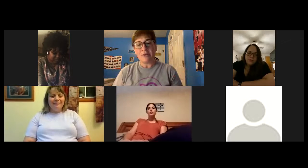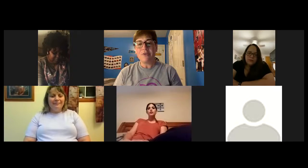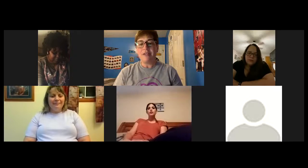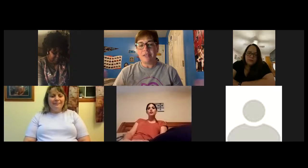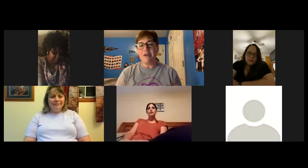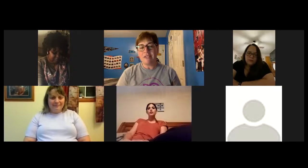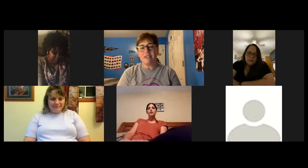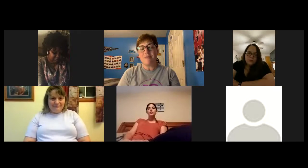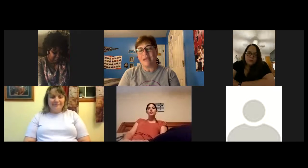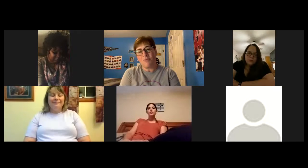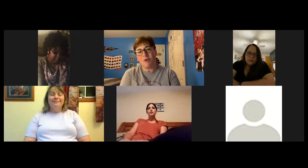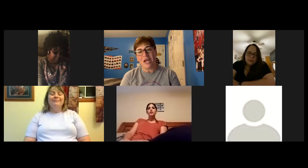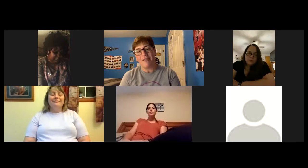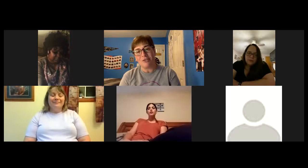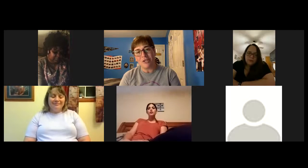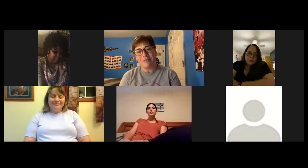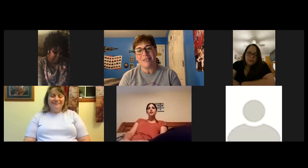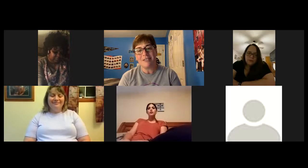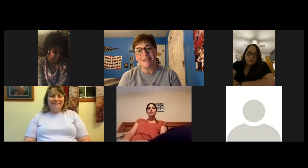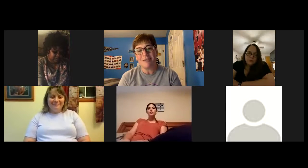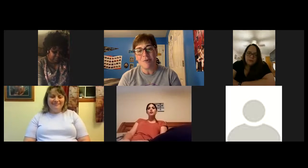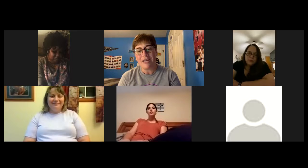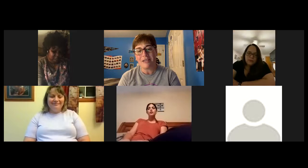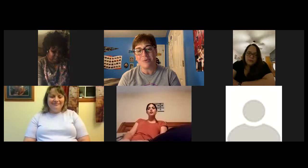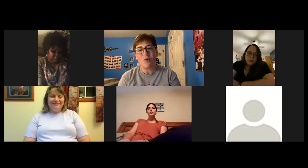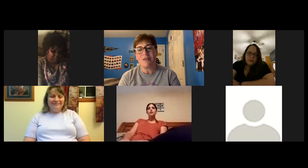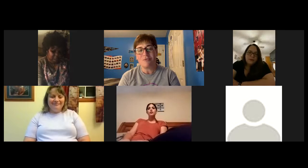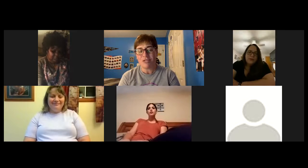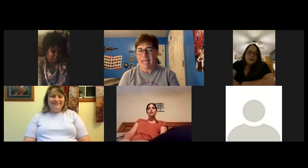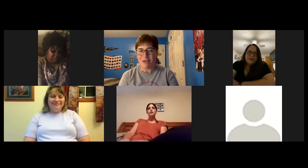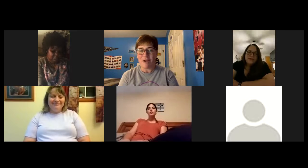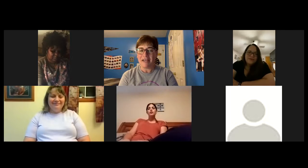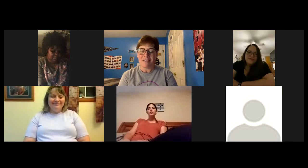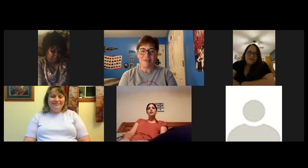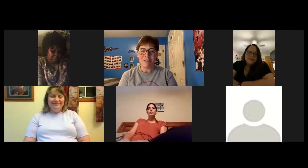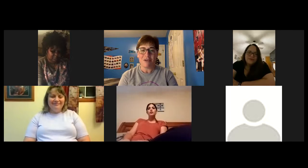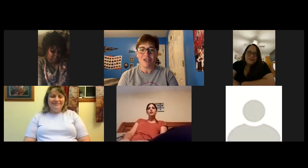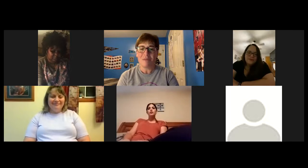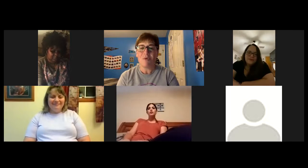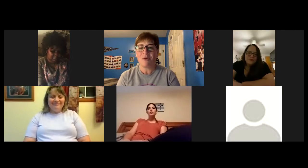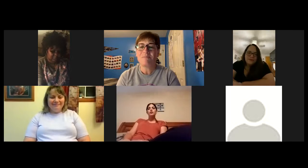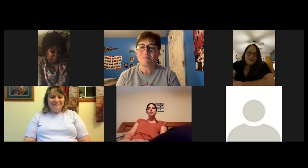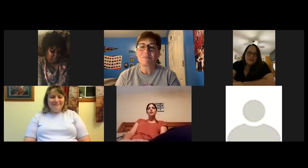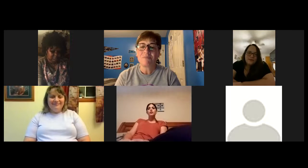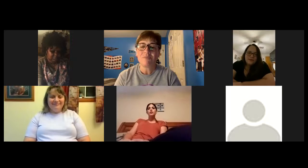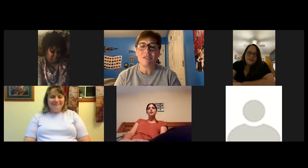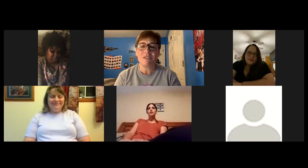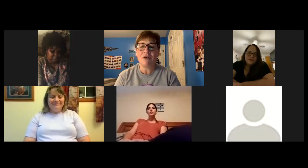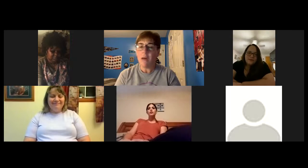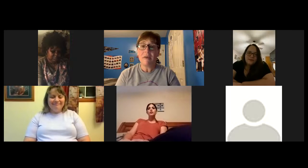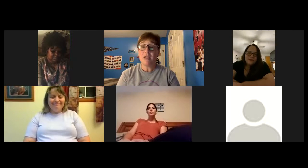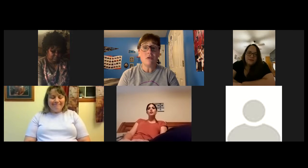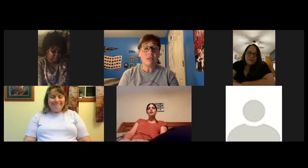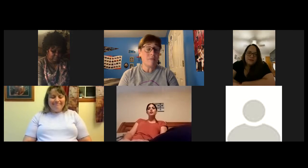and under, it does make it more challenging. The brain doesn't want to retain all that stuff as much anymore.